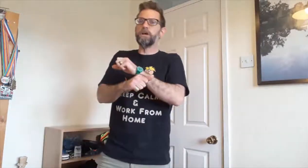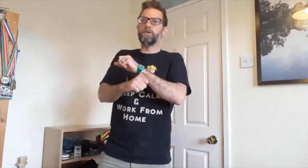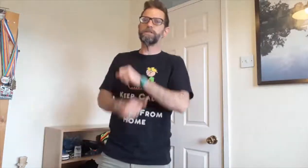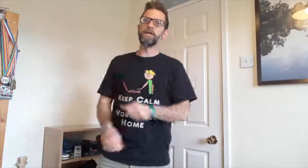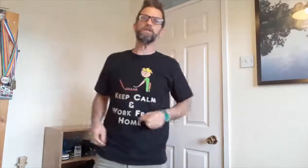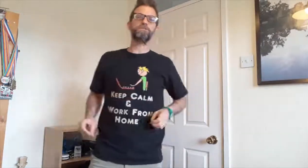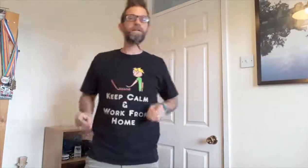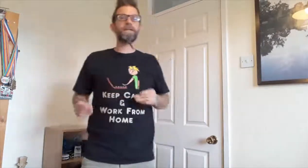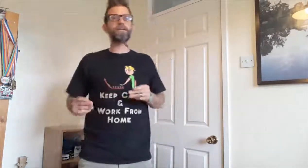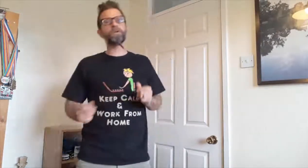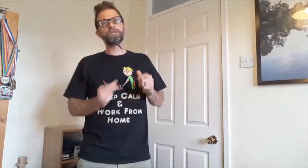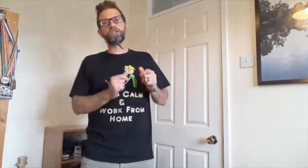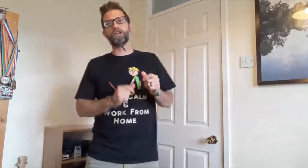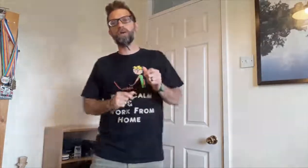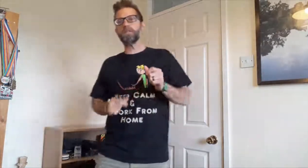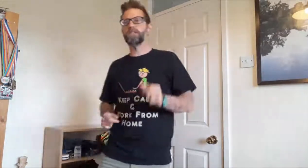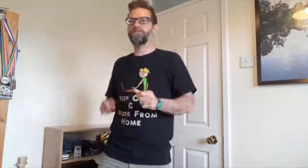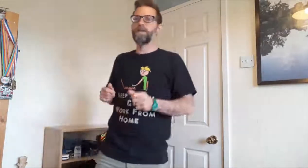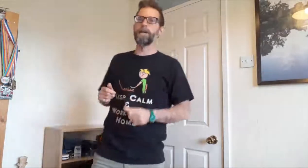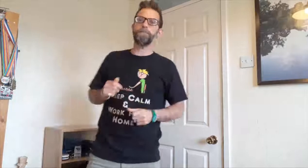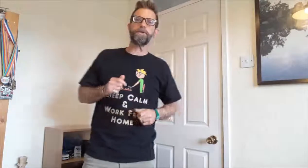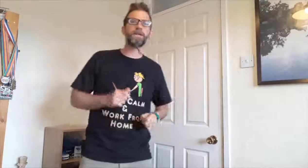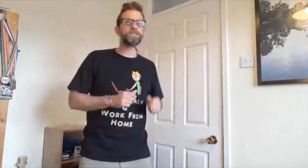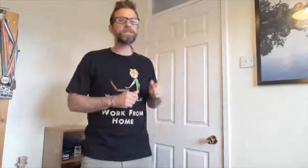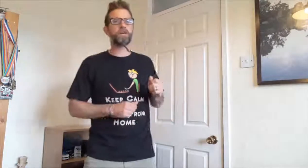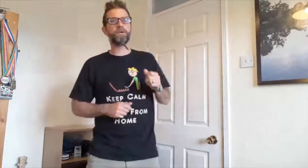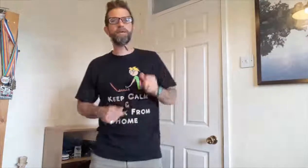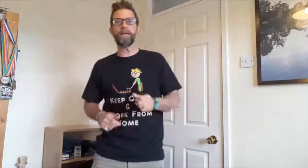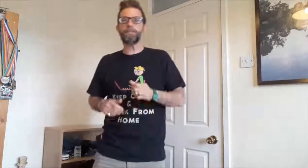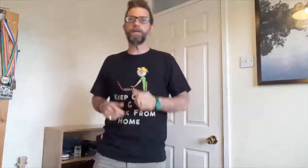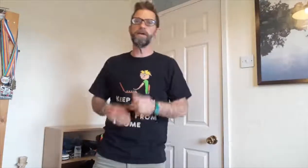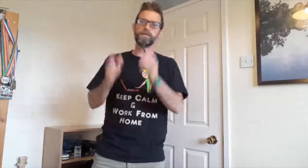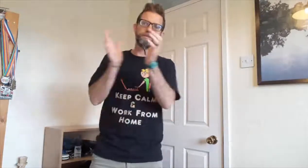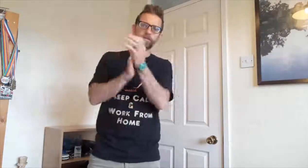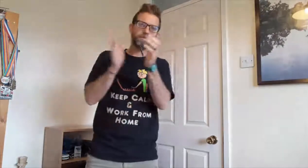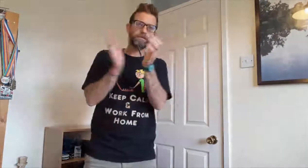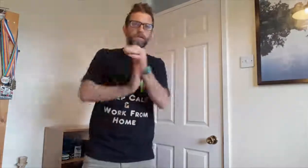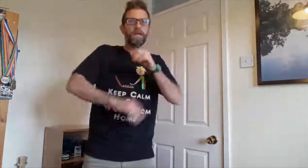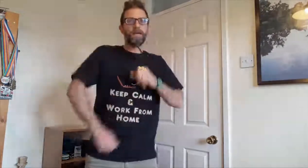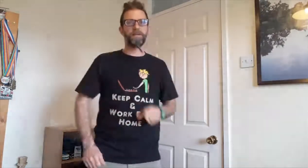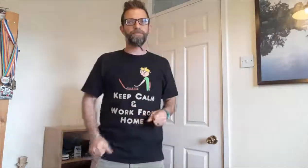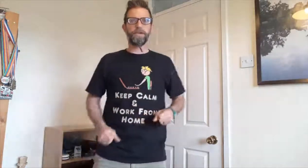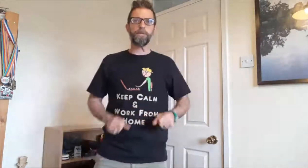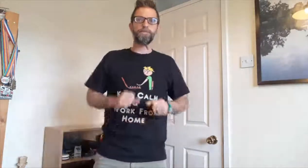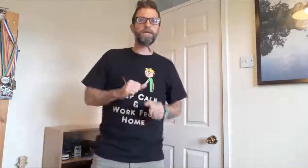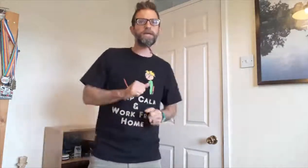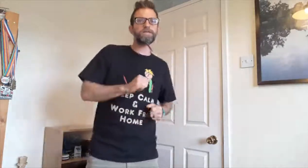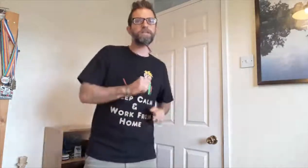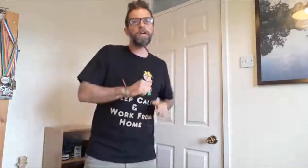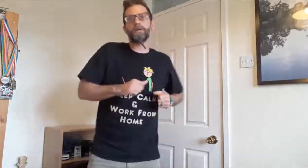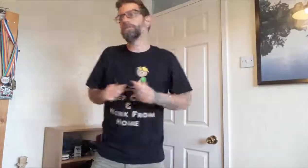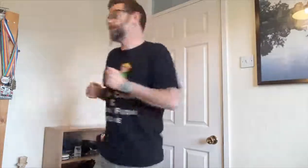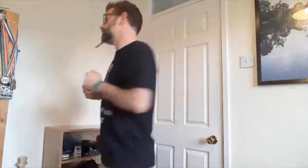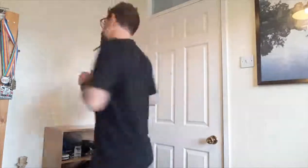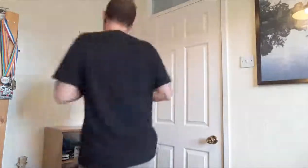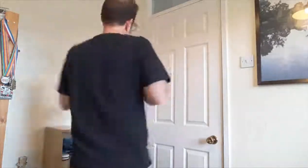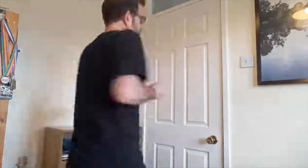it and you really want to show it. If you're happy and you know it, clap your hands. If you're happy and you know it, turn